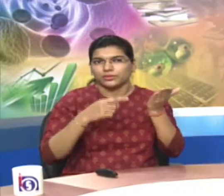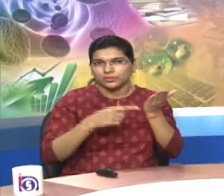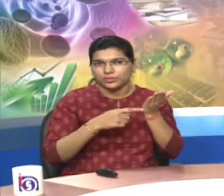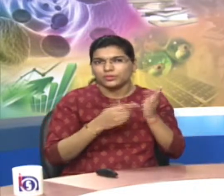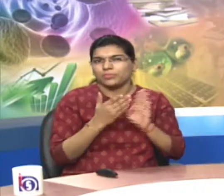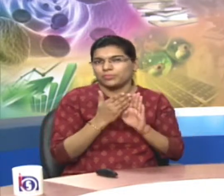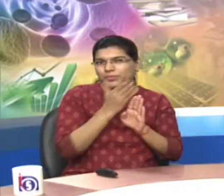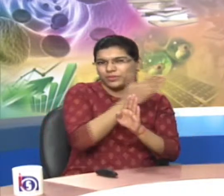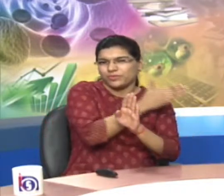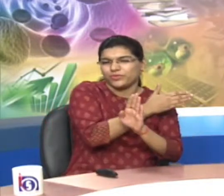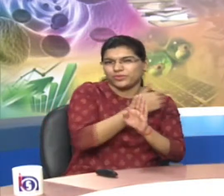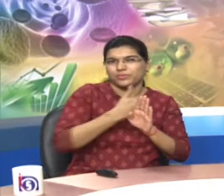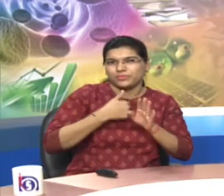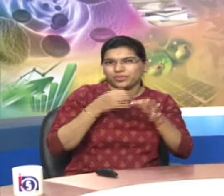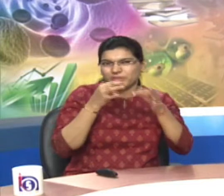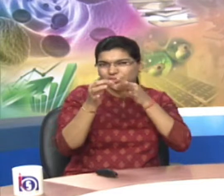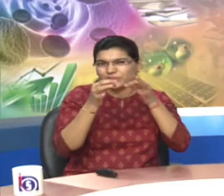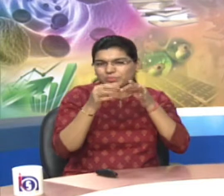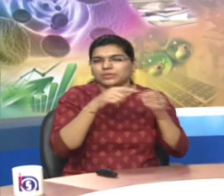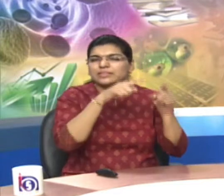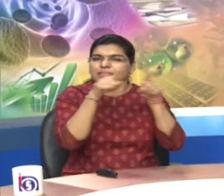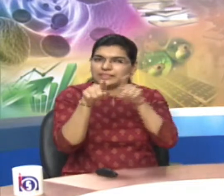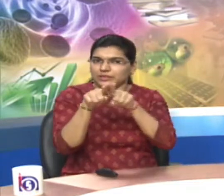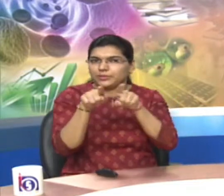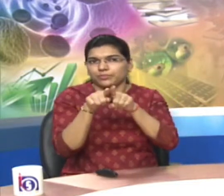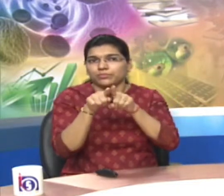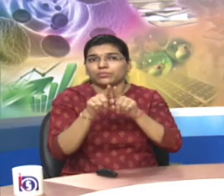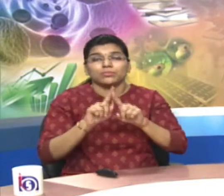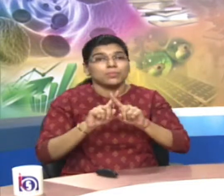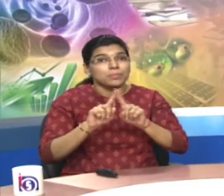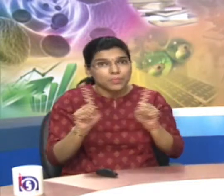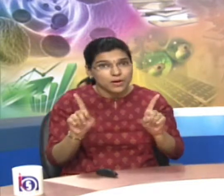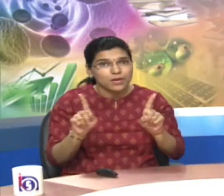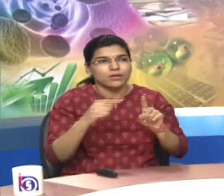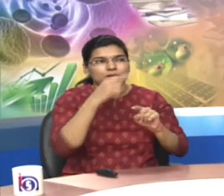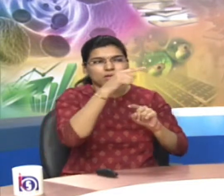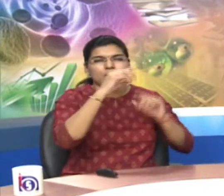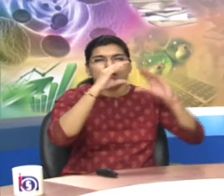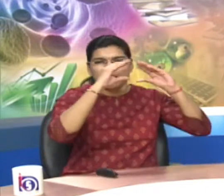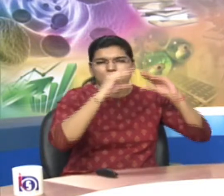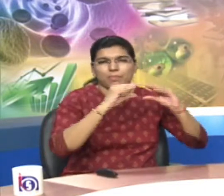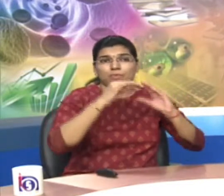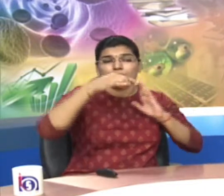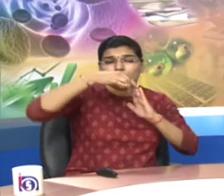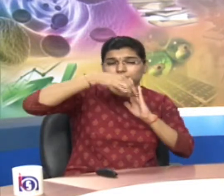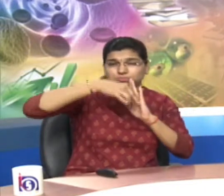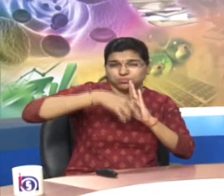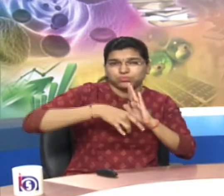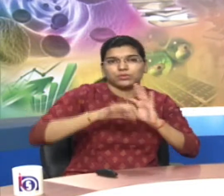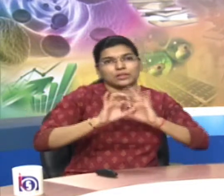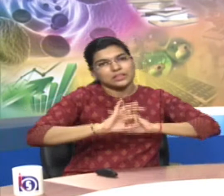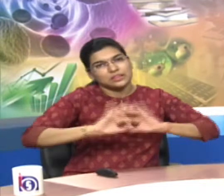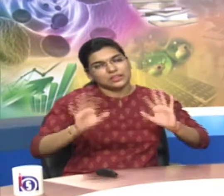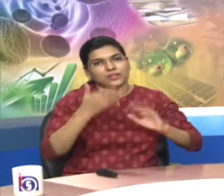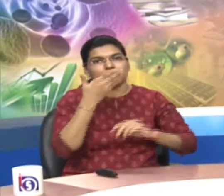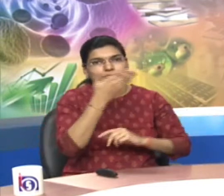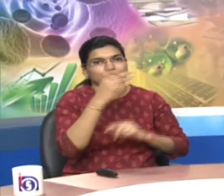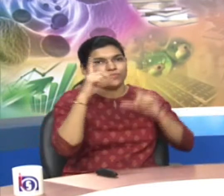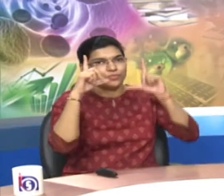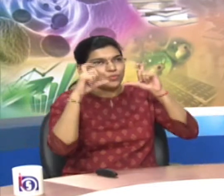Now you can see the font. This is just same as earlier I explained you